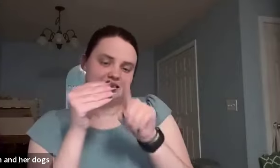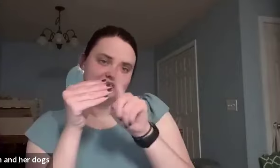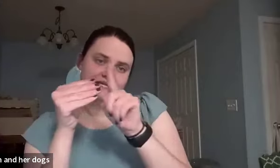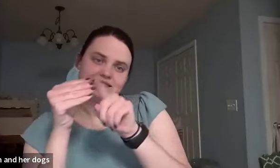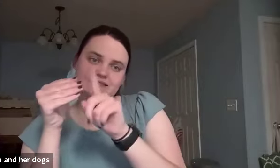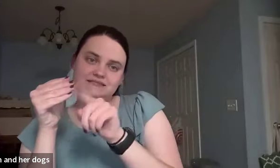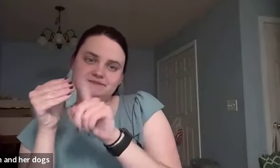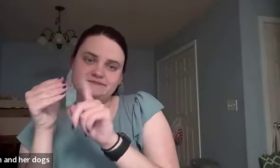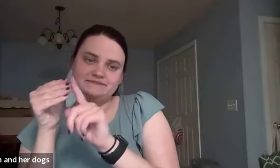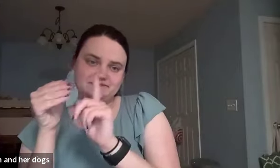Slice.